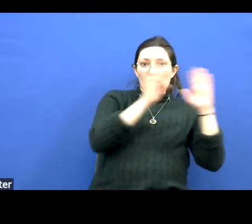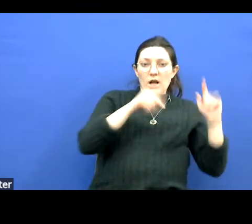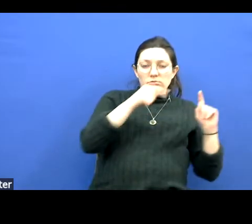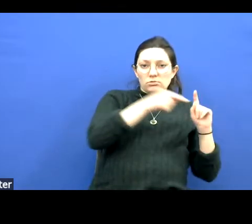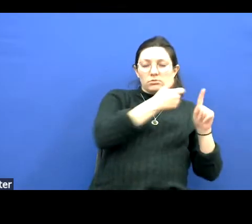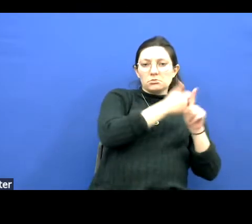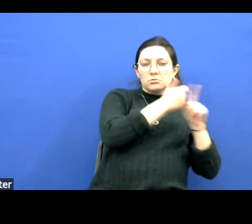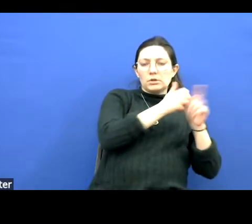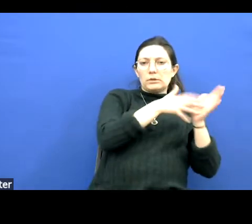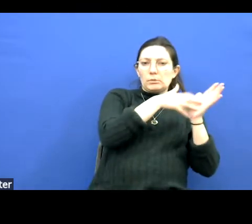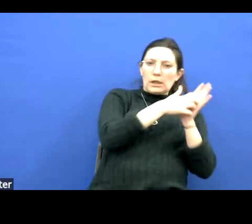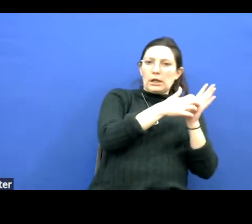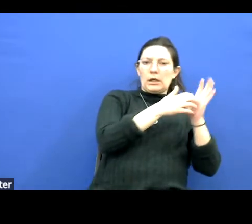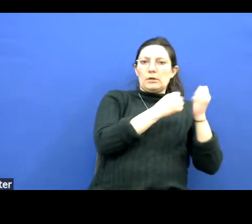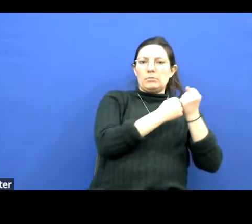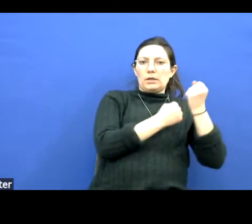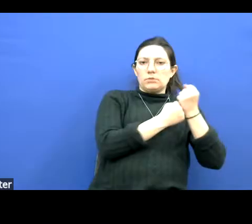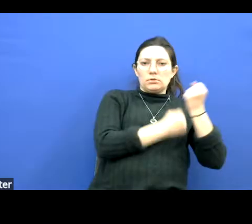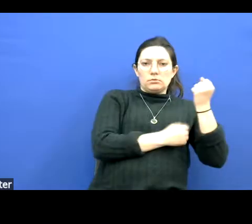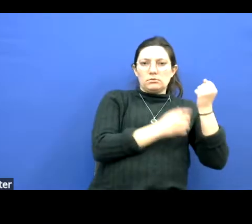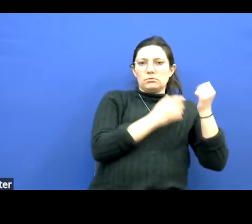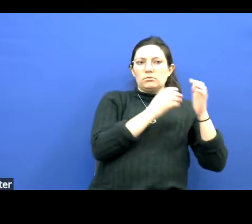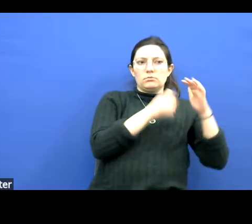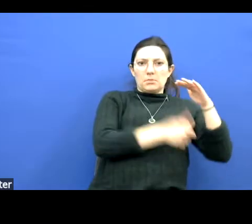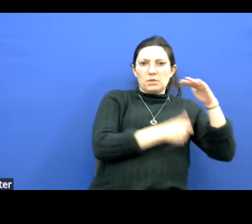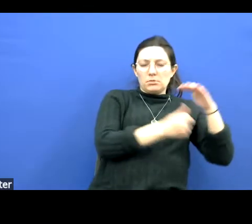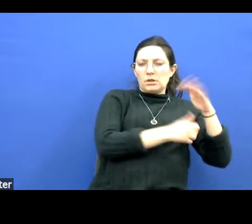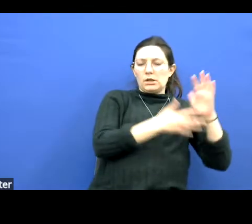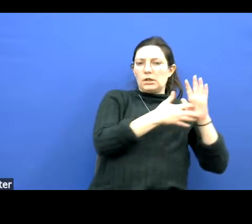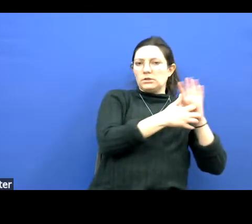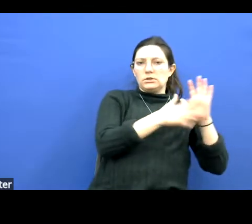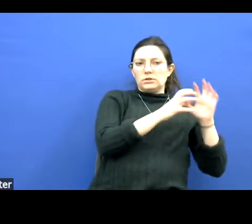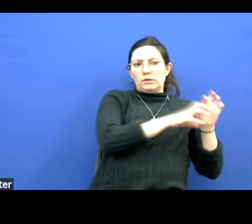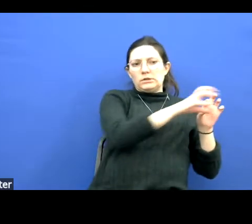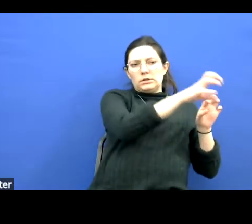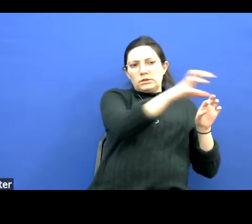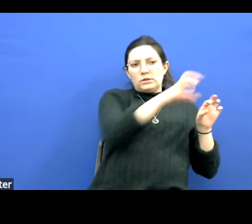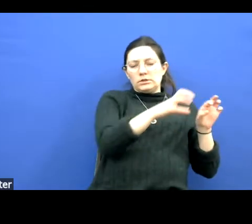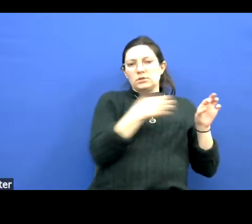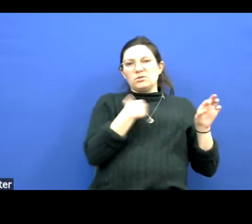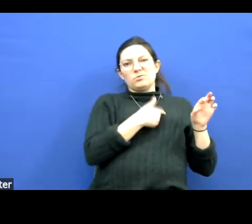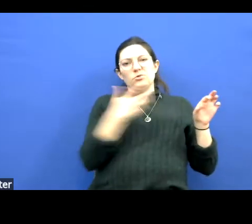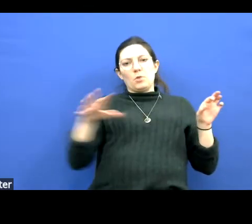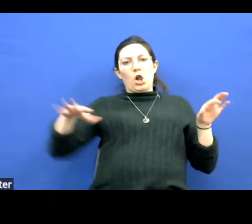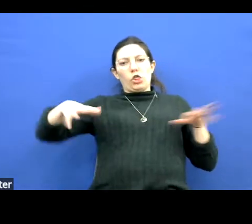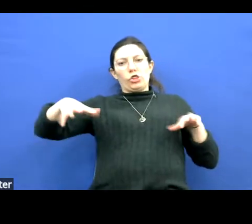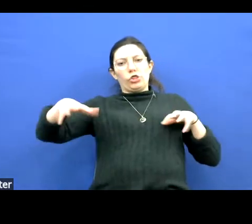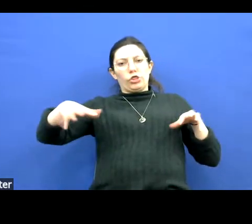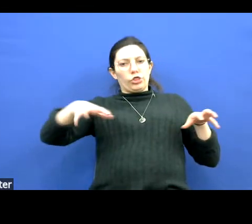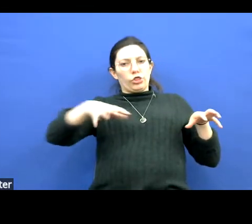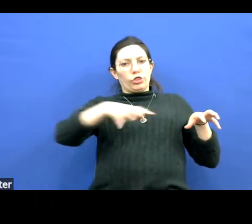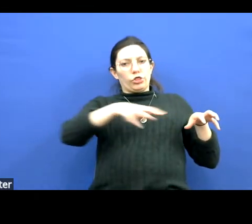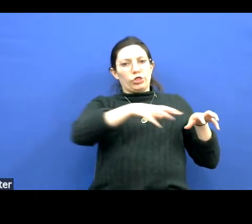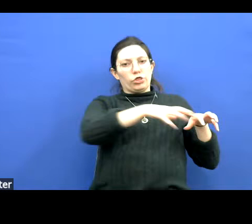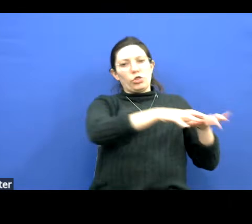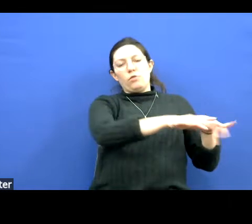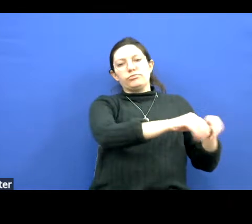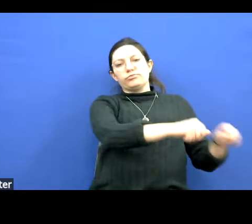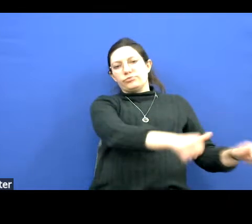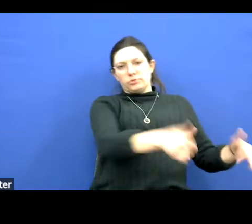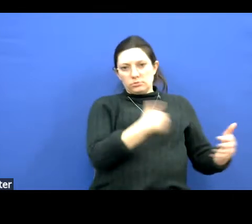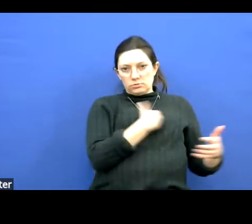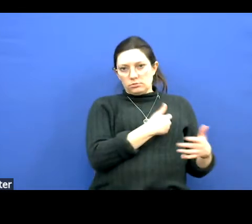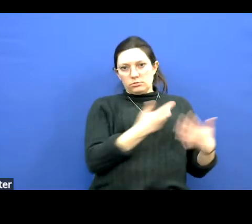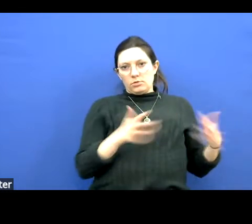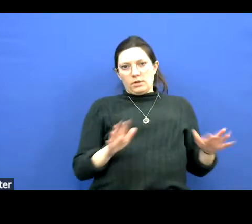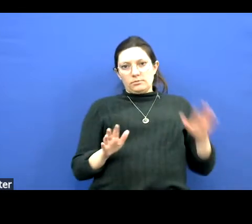those are it's protections not only to keep historic properties around, so the owners